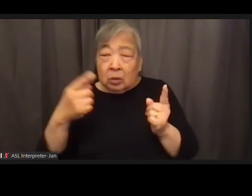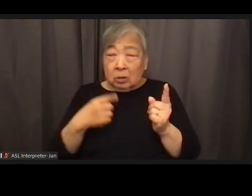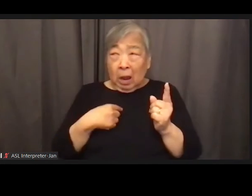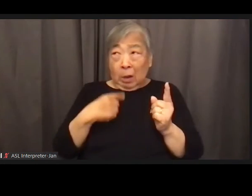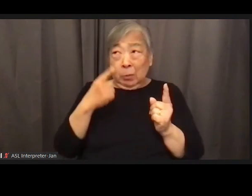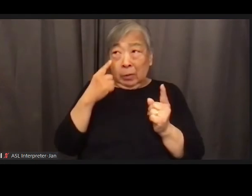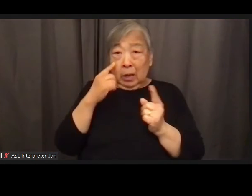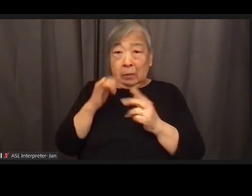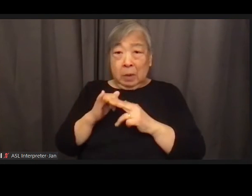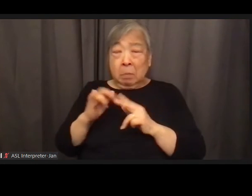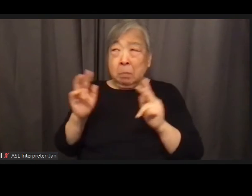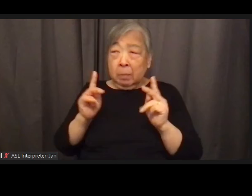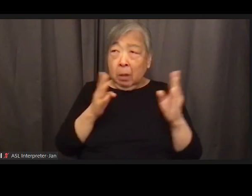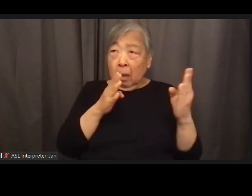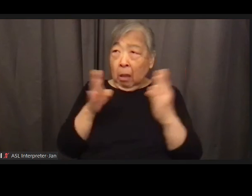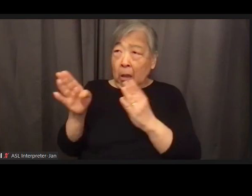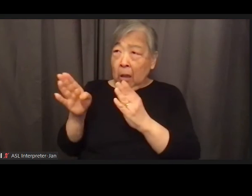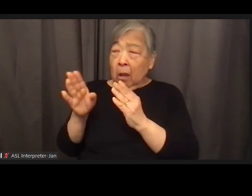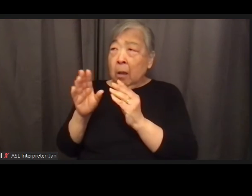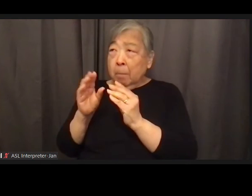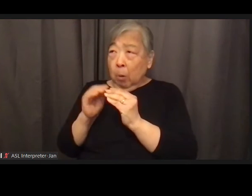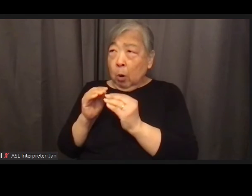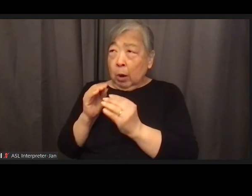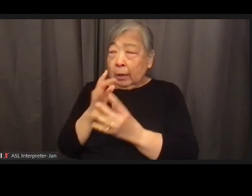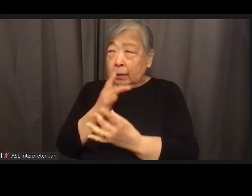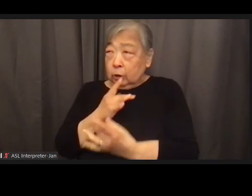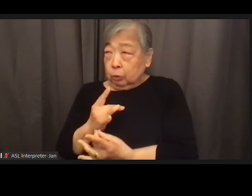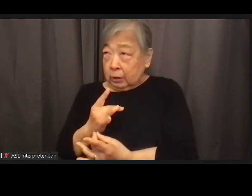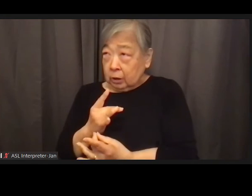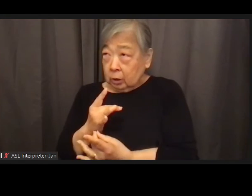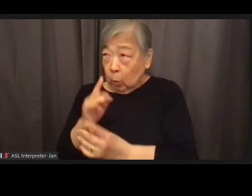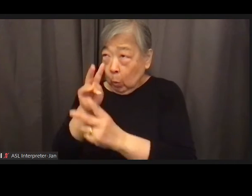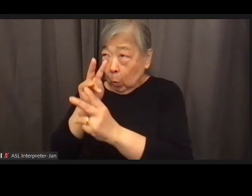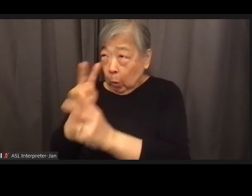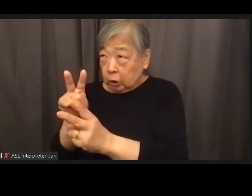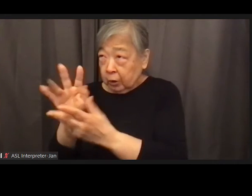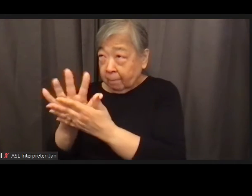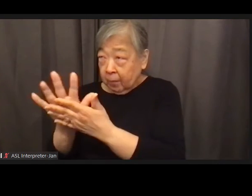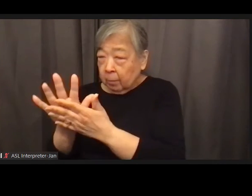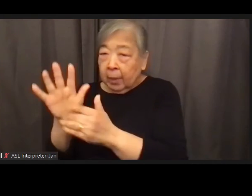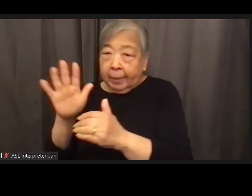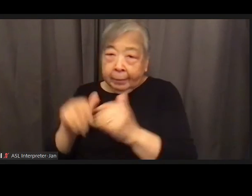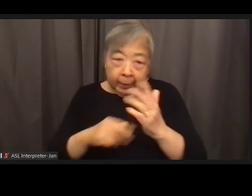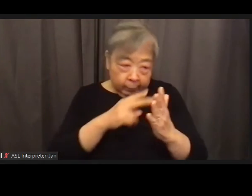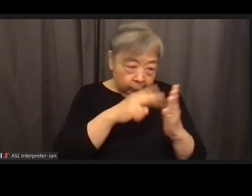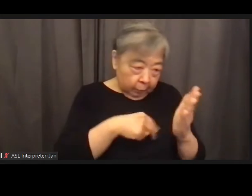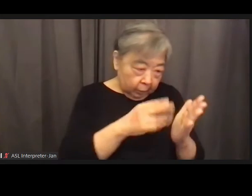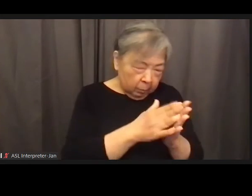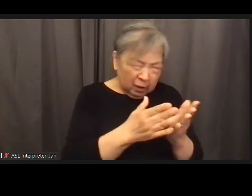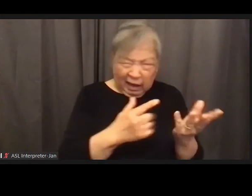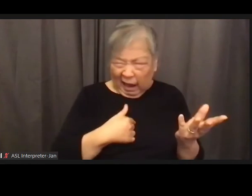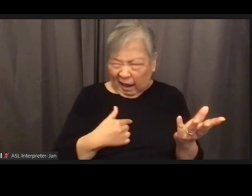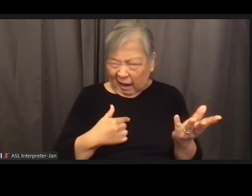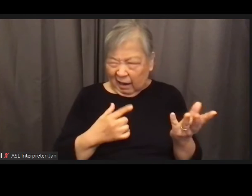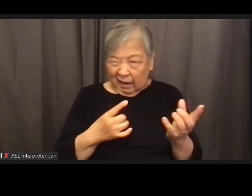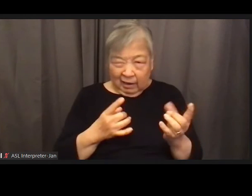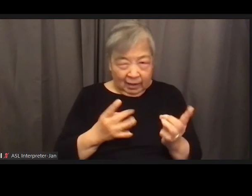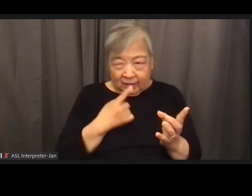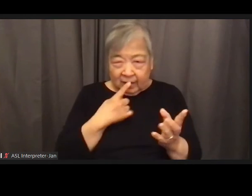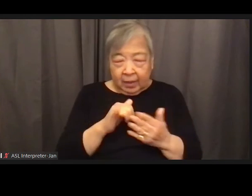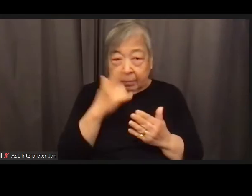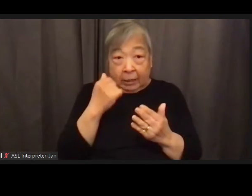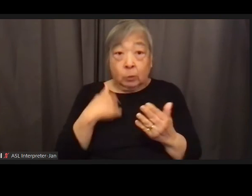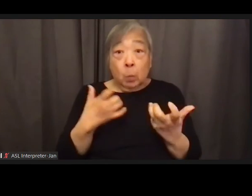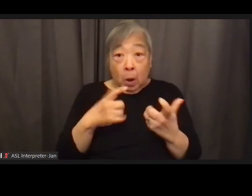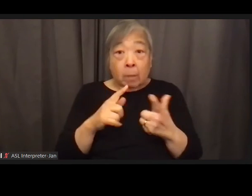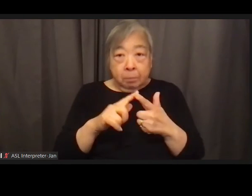film than, I hate to say that, than to read the book, because we want our books read, you know, but it is what